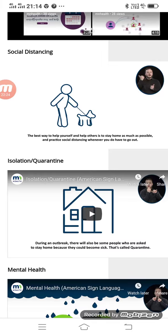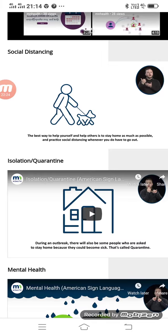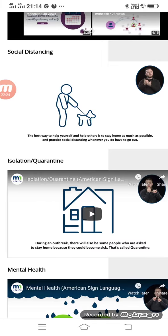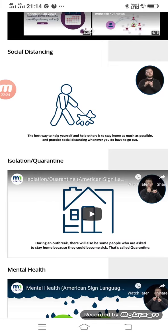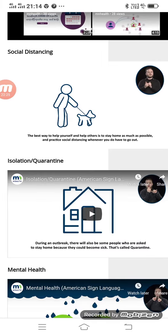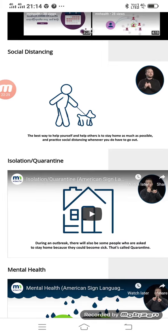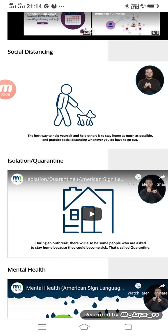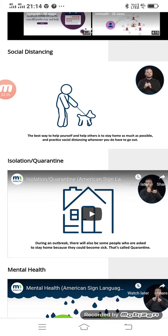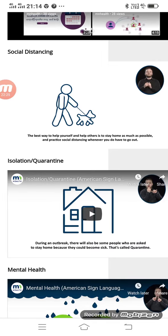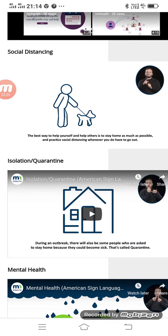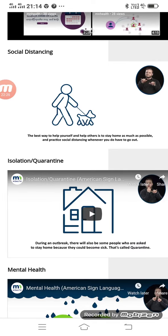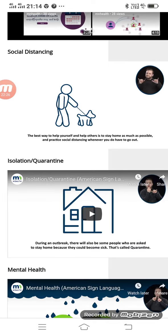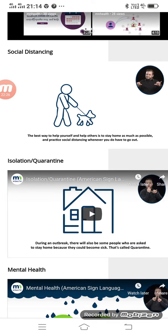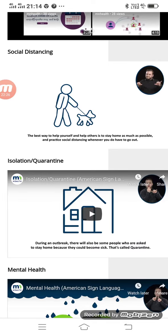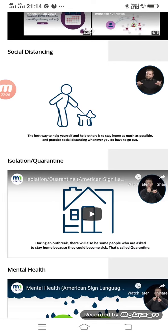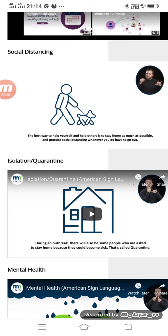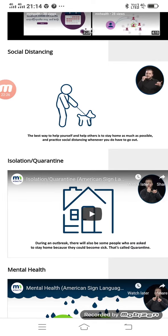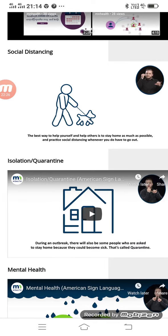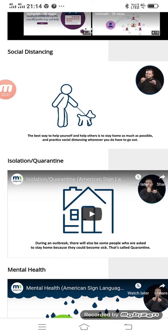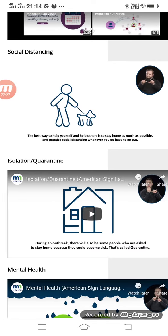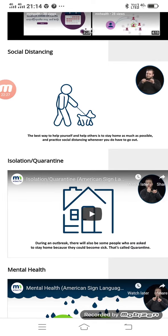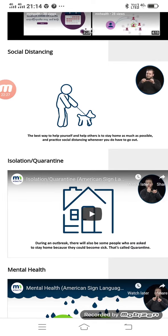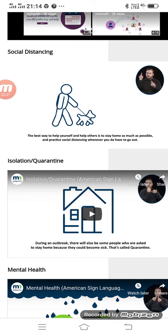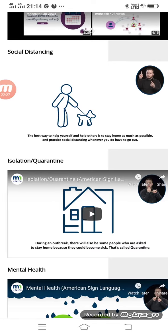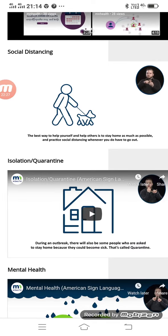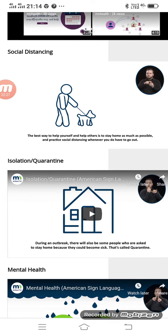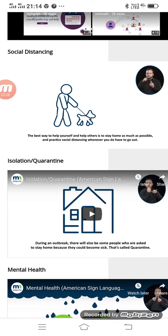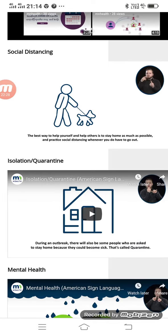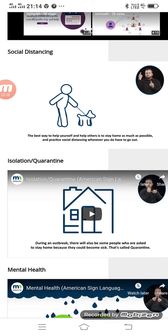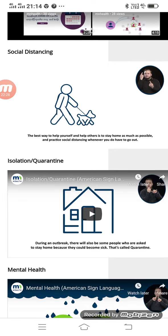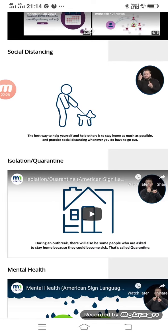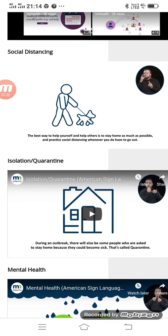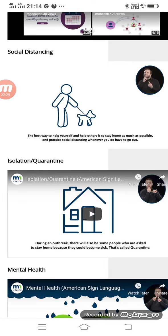social distancing whenever you do have to go out.